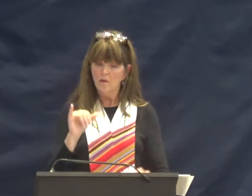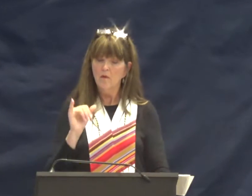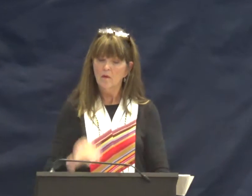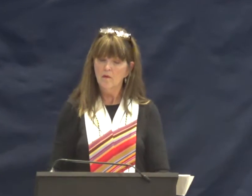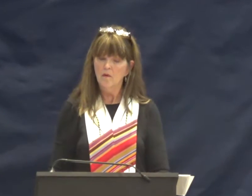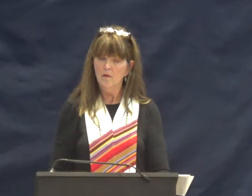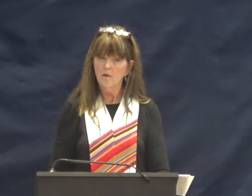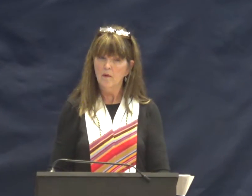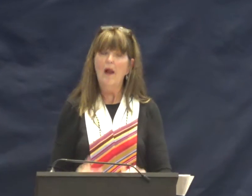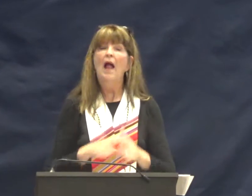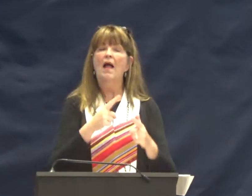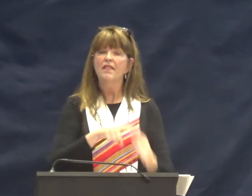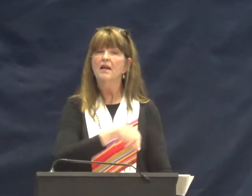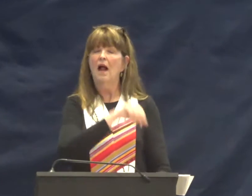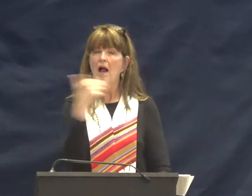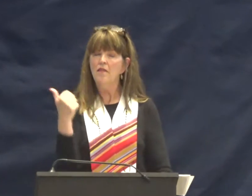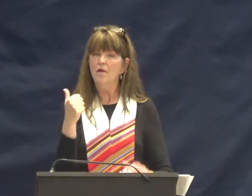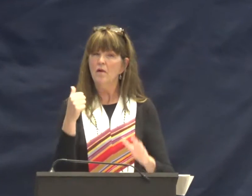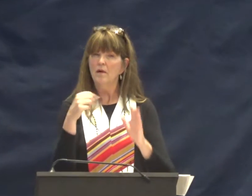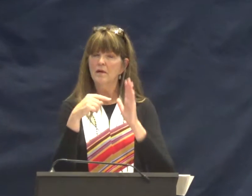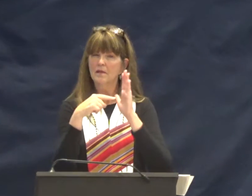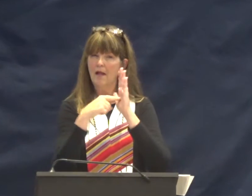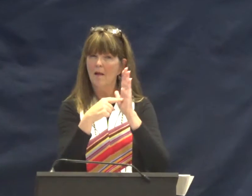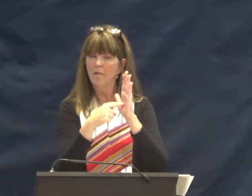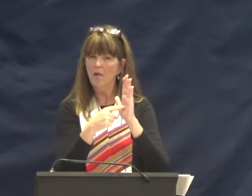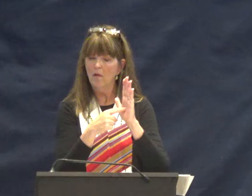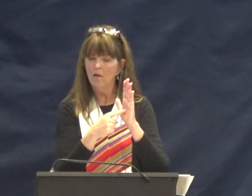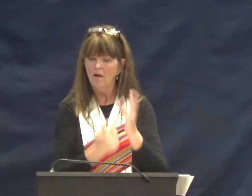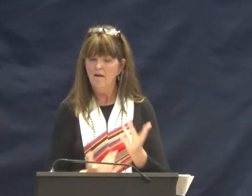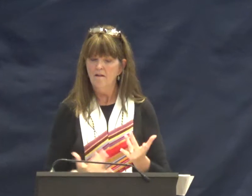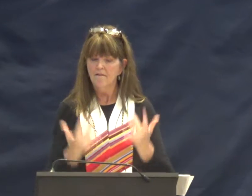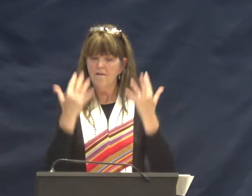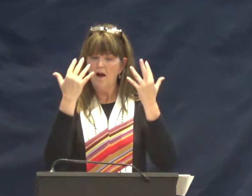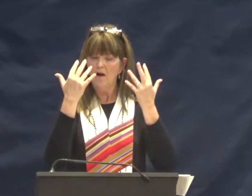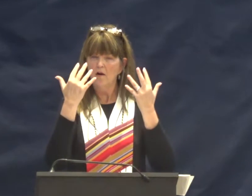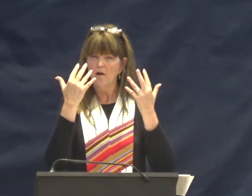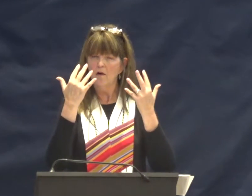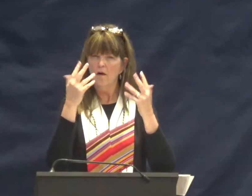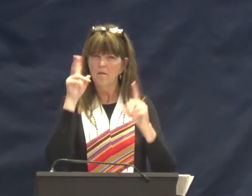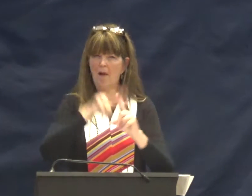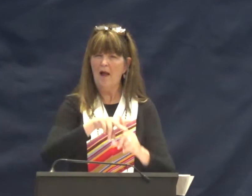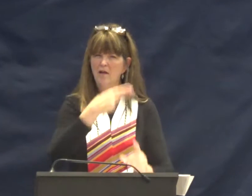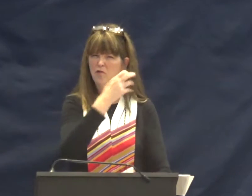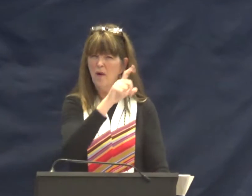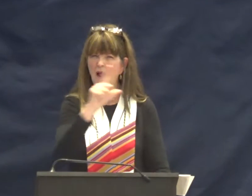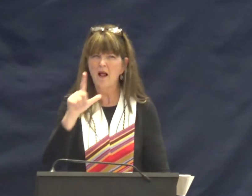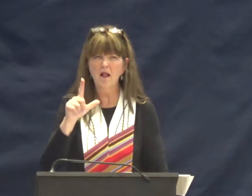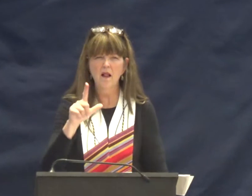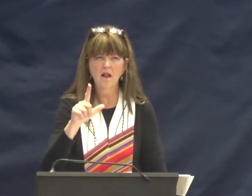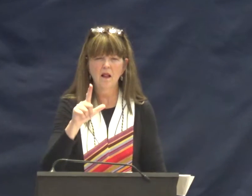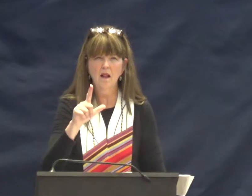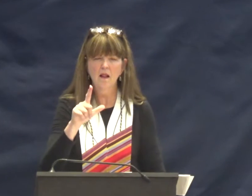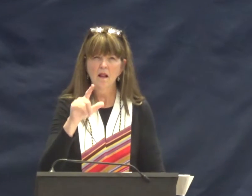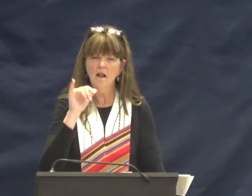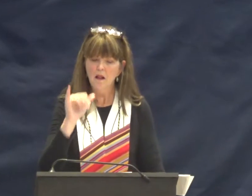And then once the storehouses were full, the chaff was gone. There's another example of a fire